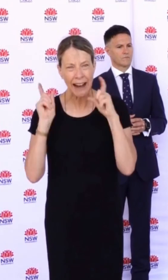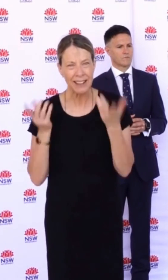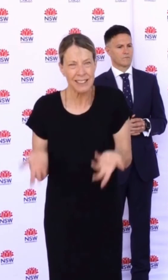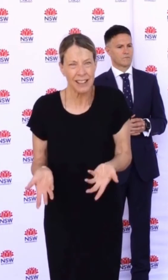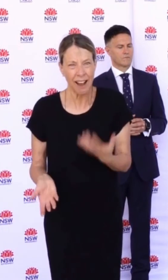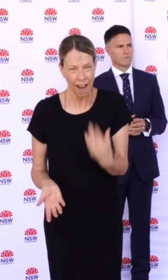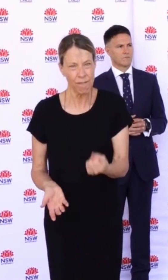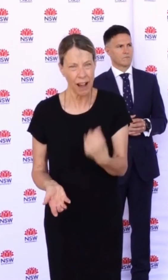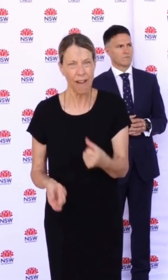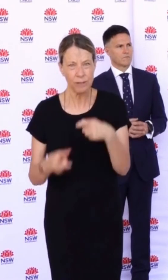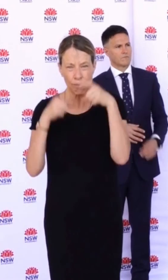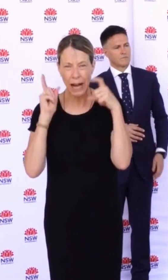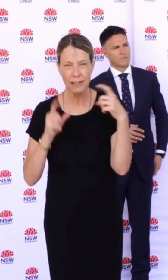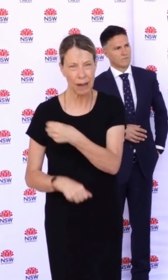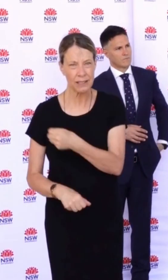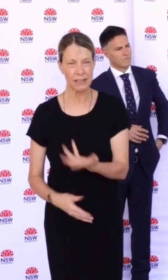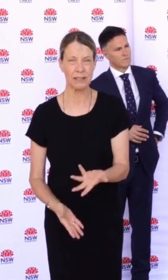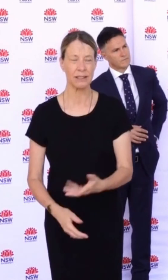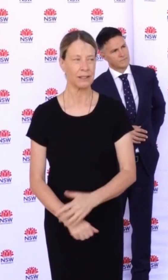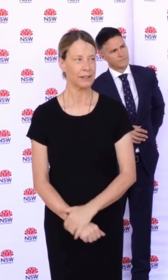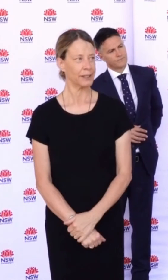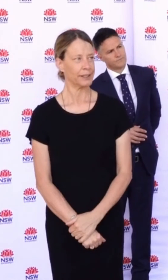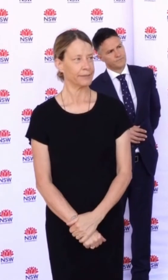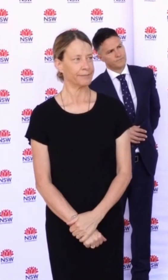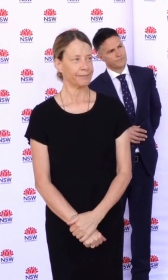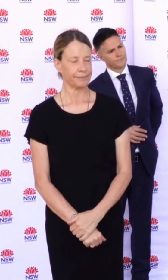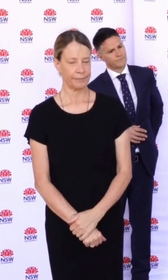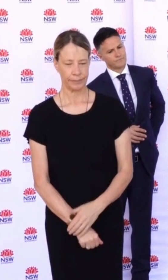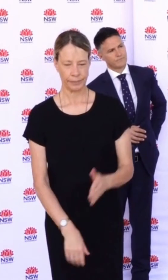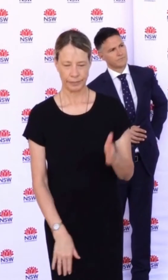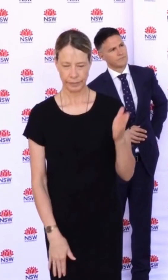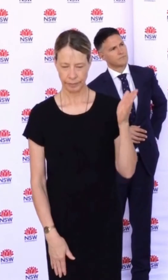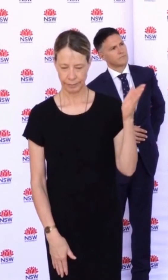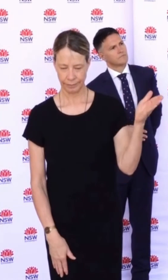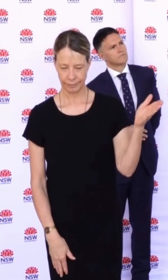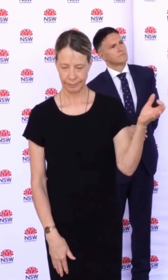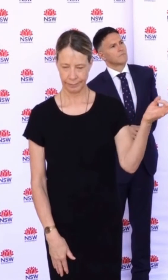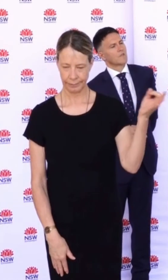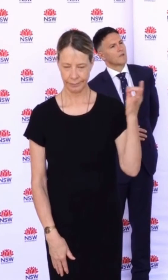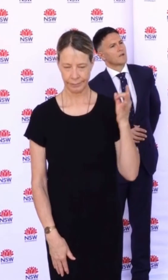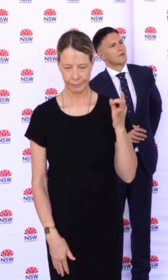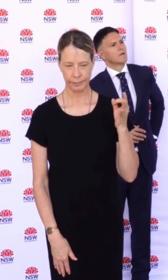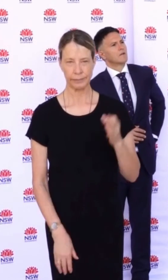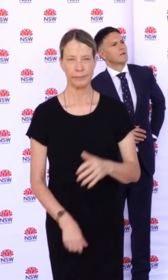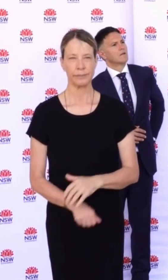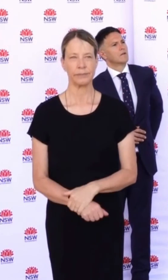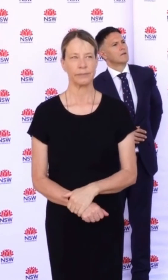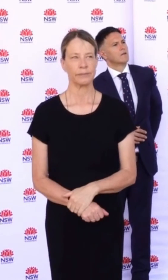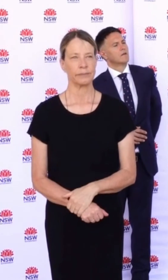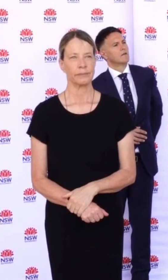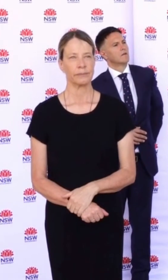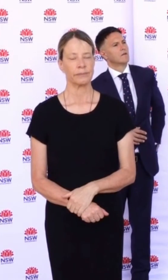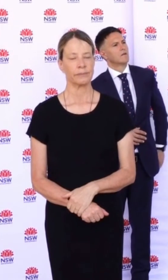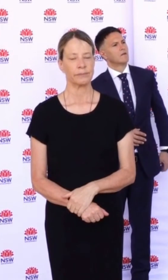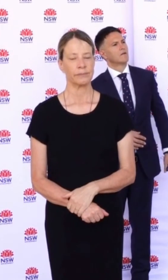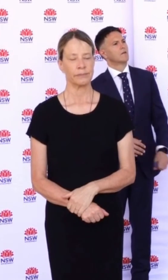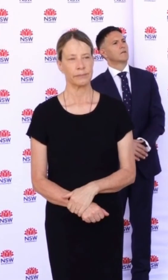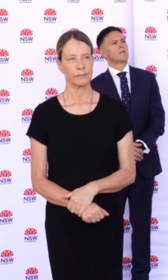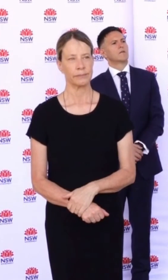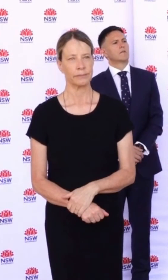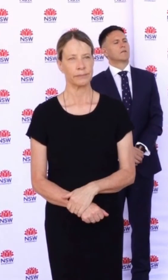mask when they're entering premises, they should comply. People who don't will have the full weight of the law thrown at them, but